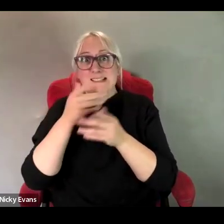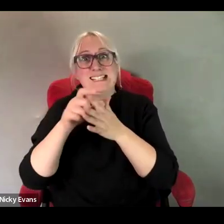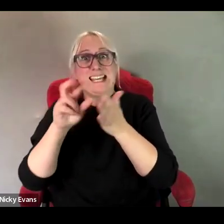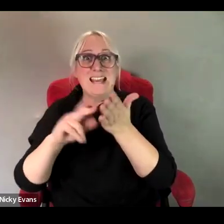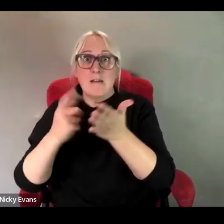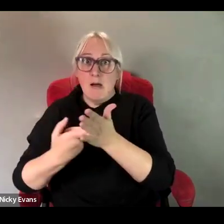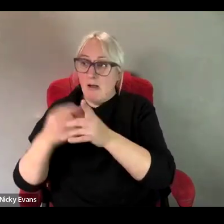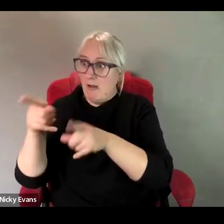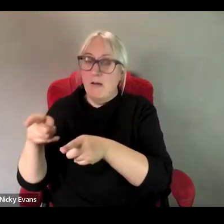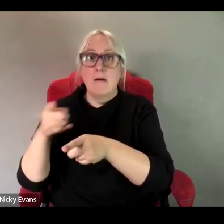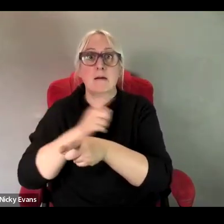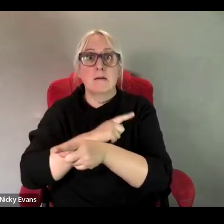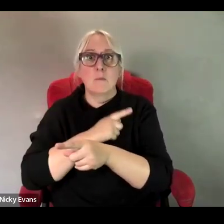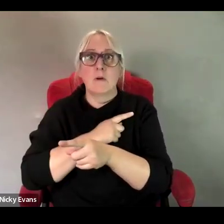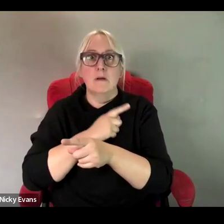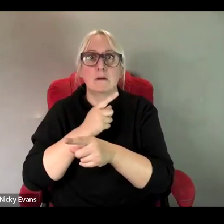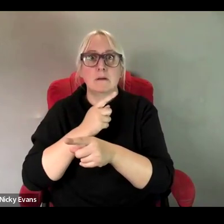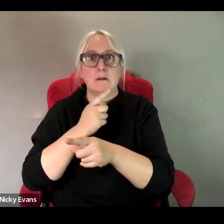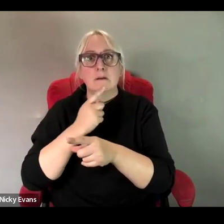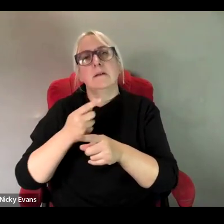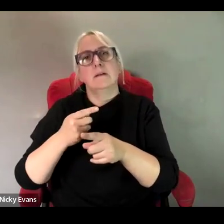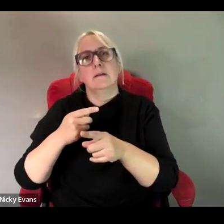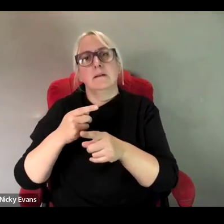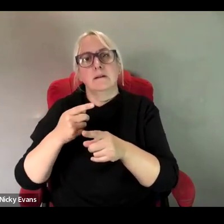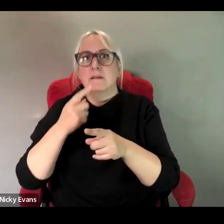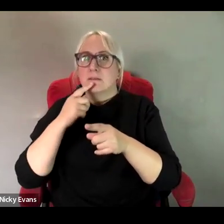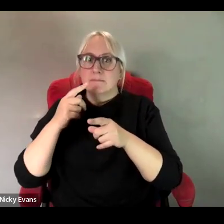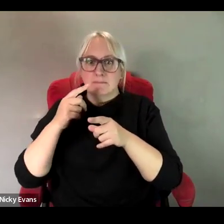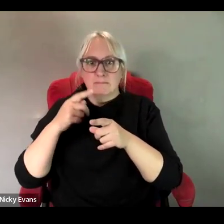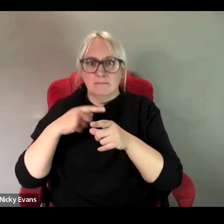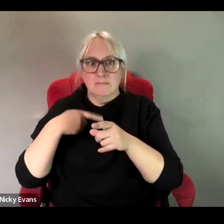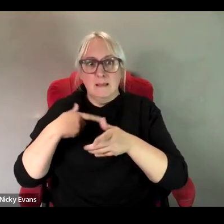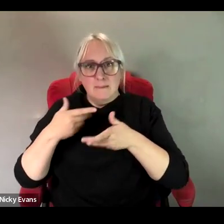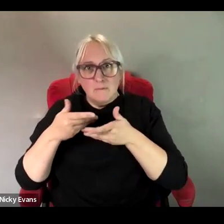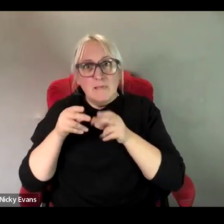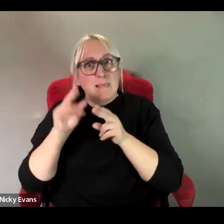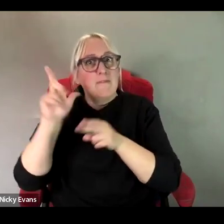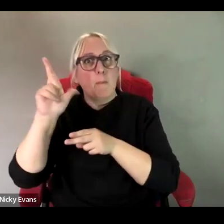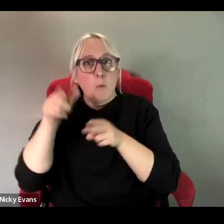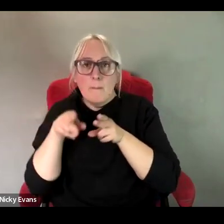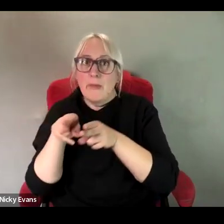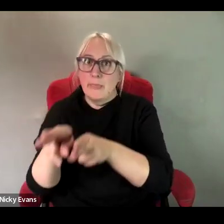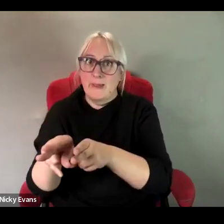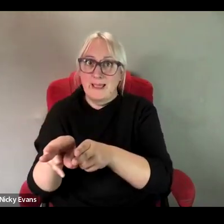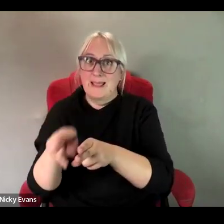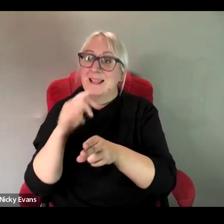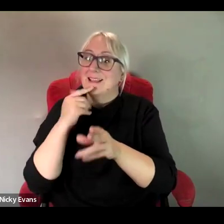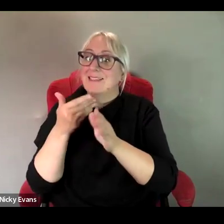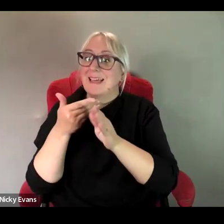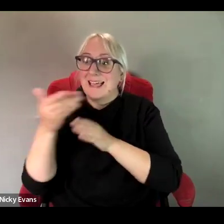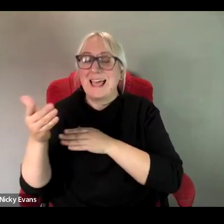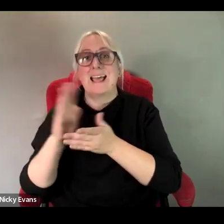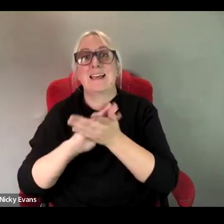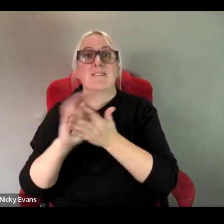put him on what was called the Liverpool pathway. They basically gave him an overdose of heroin,